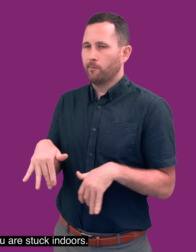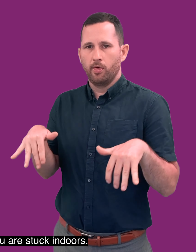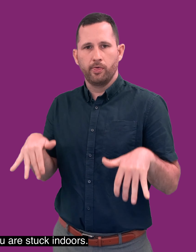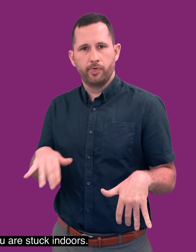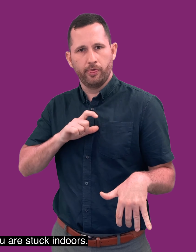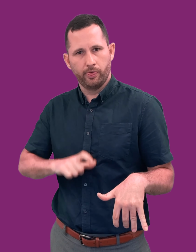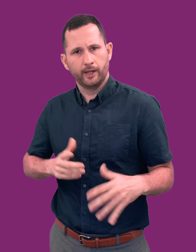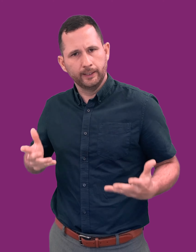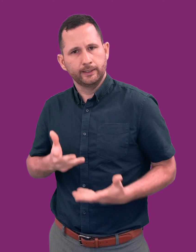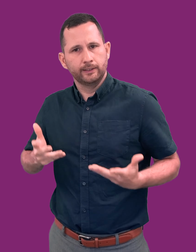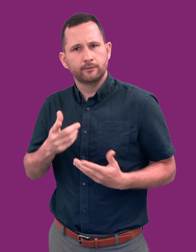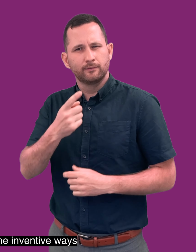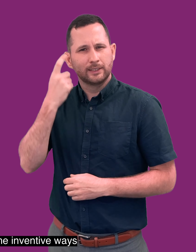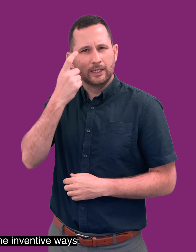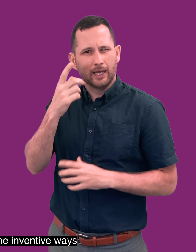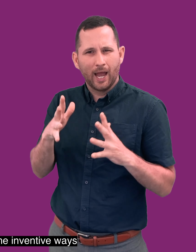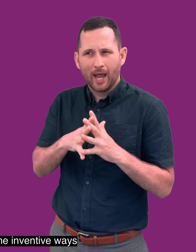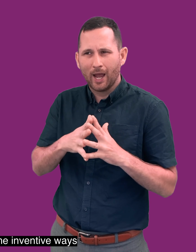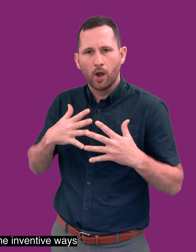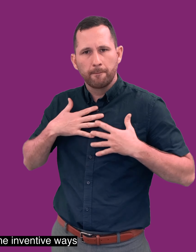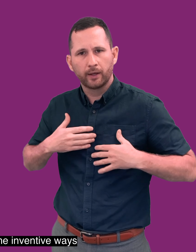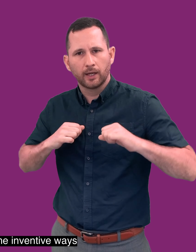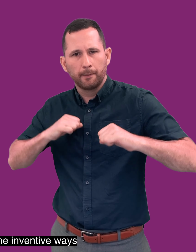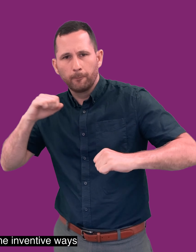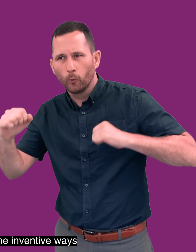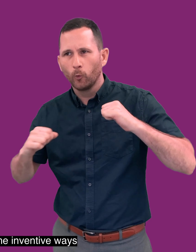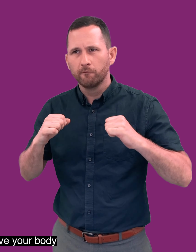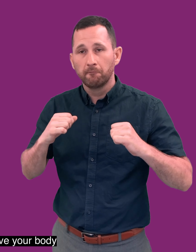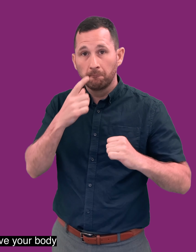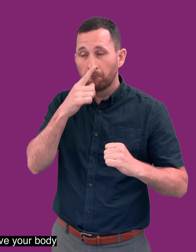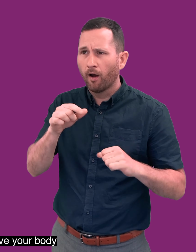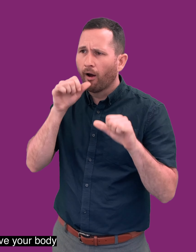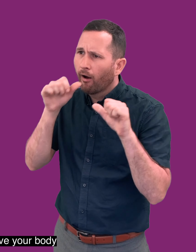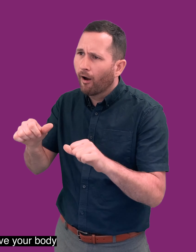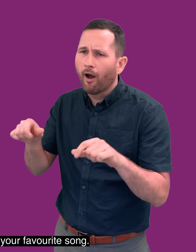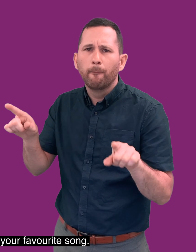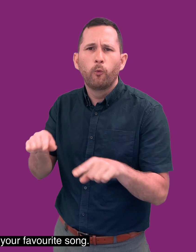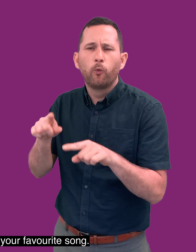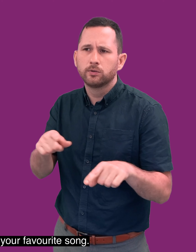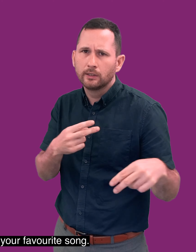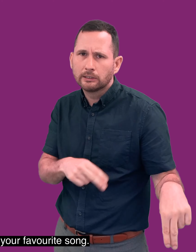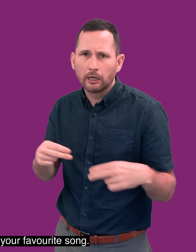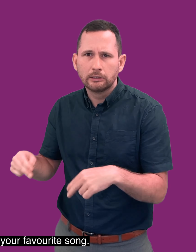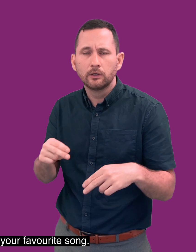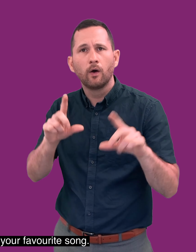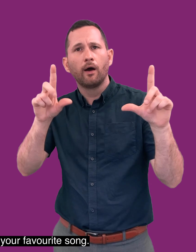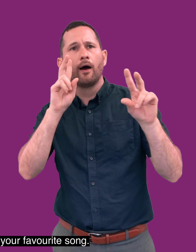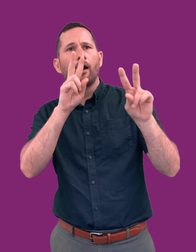indoors. Think about all the inventive ways you can move your body, such as dancing to your favourite